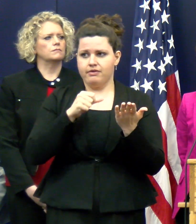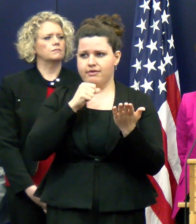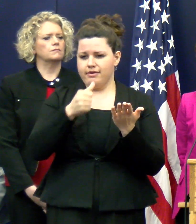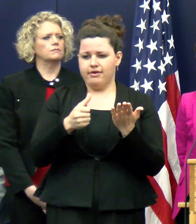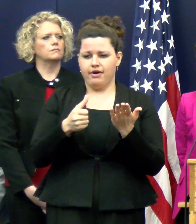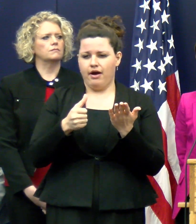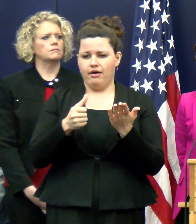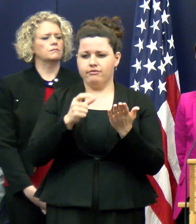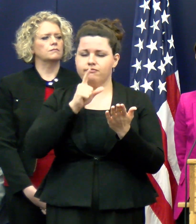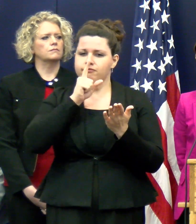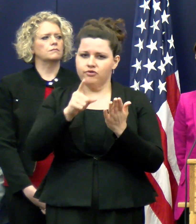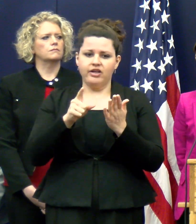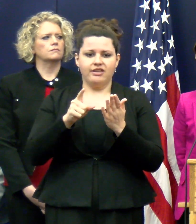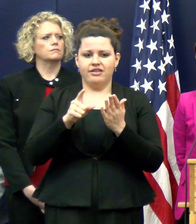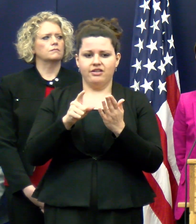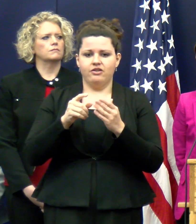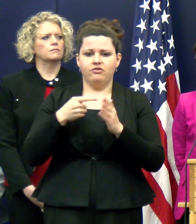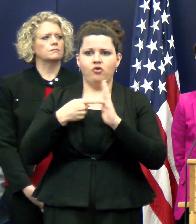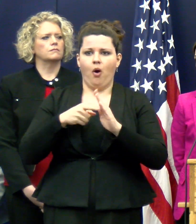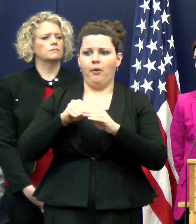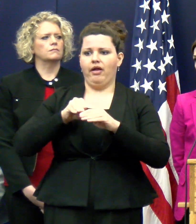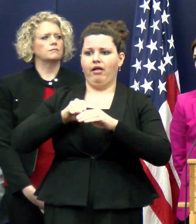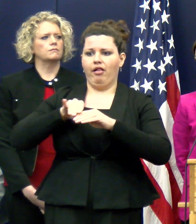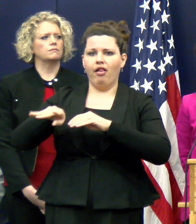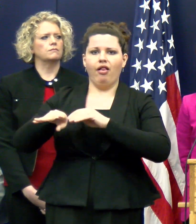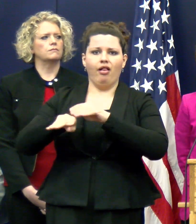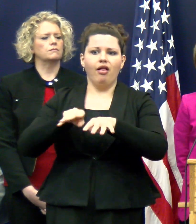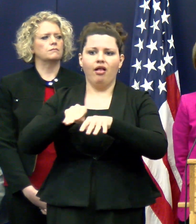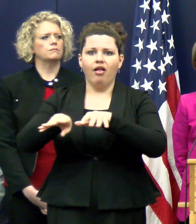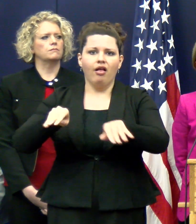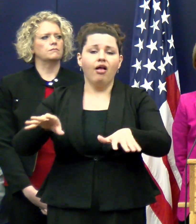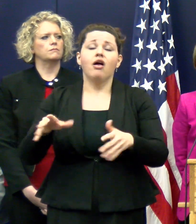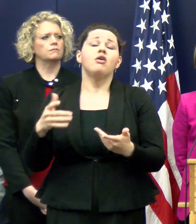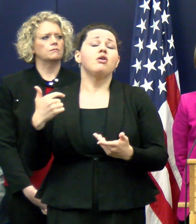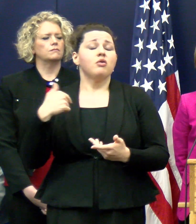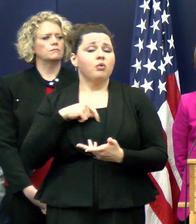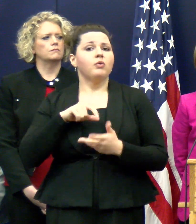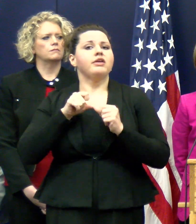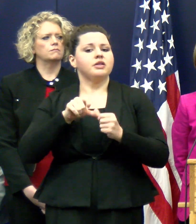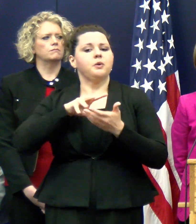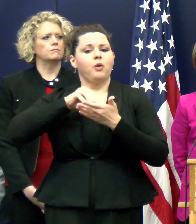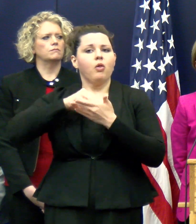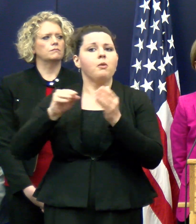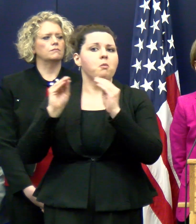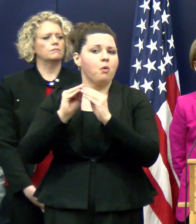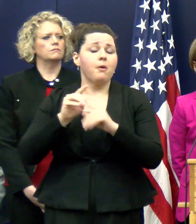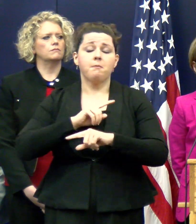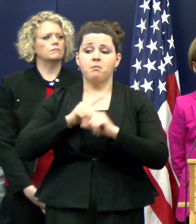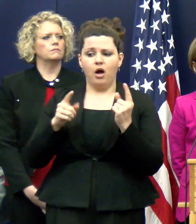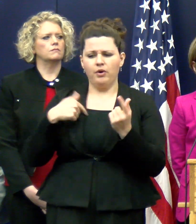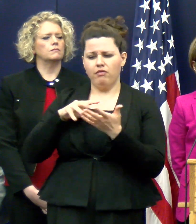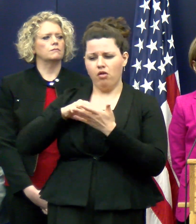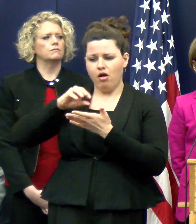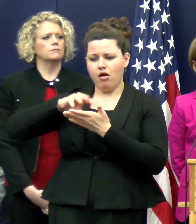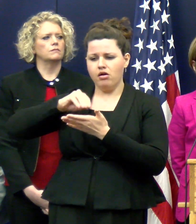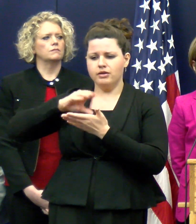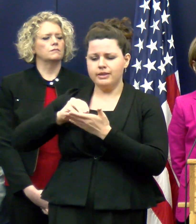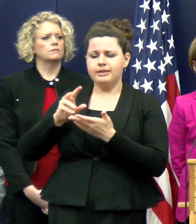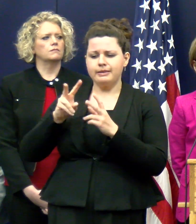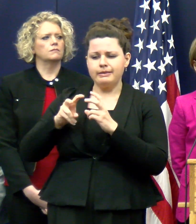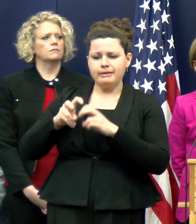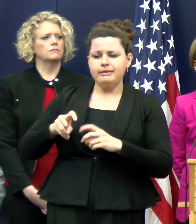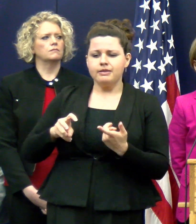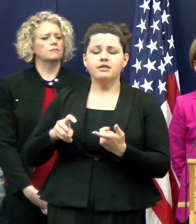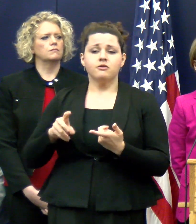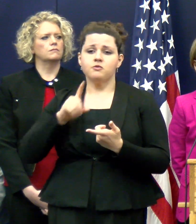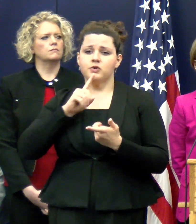way that this is really passing from person to person. Now, we do continue to learn more about this virus, but as we have learned more, it really is